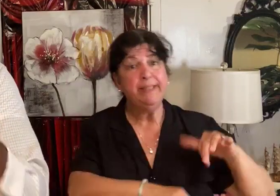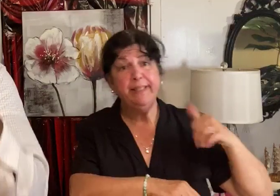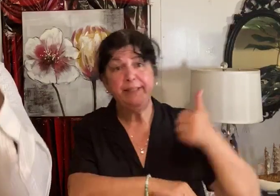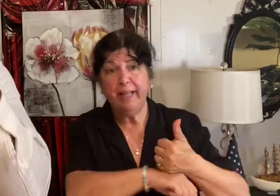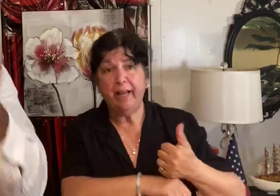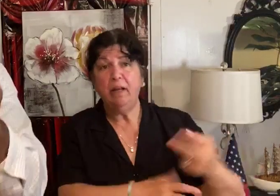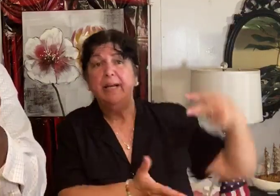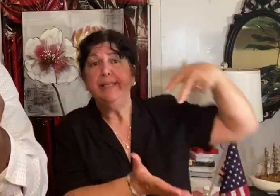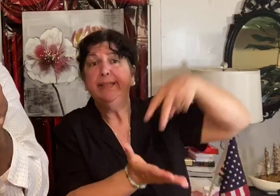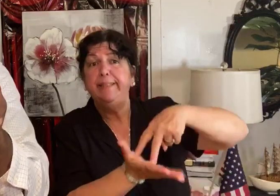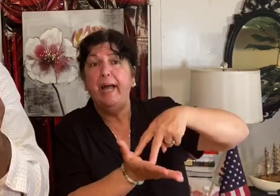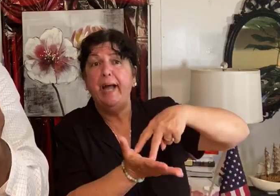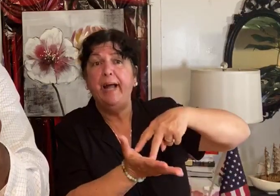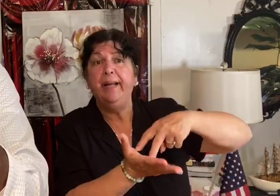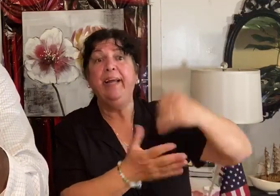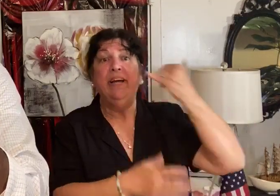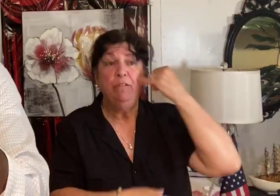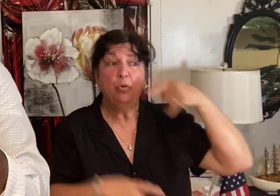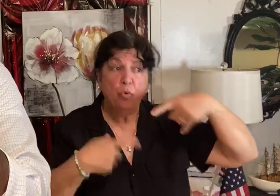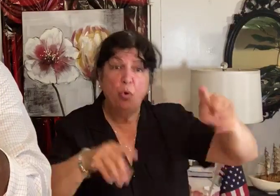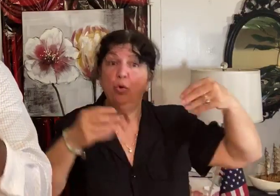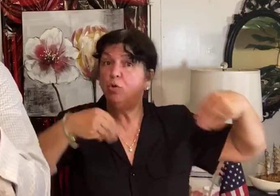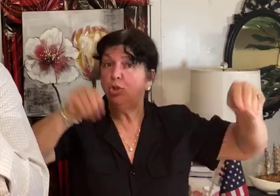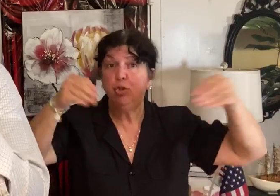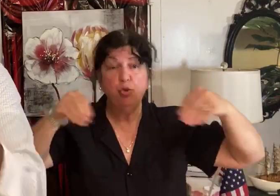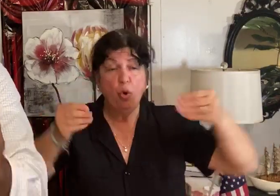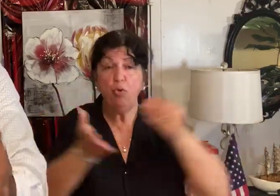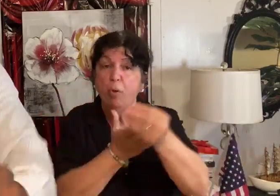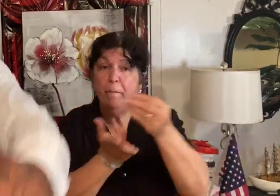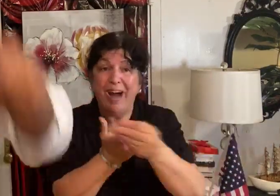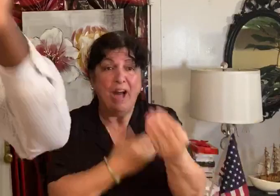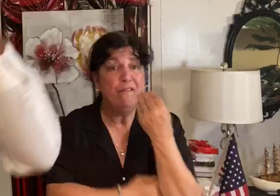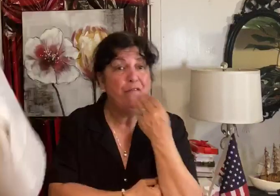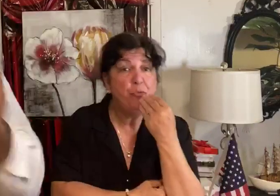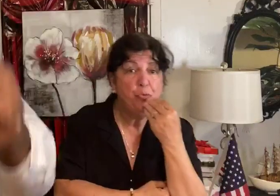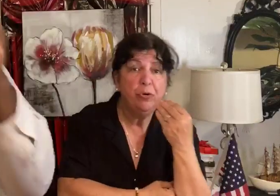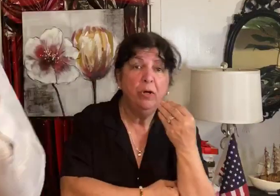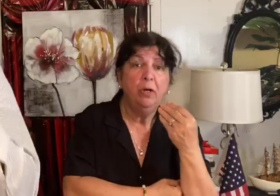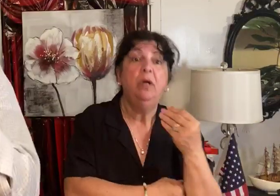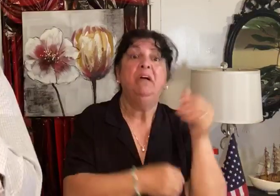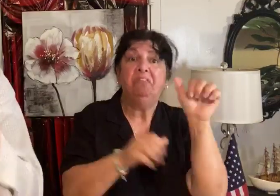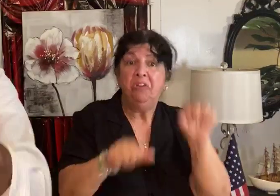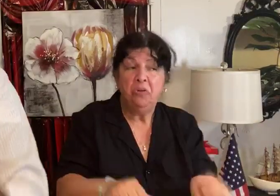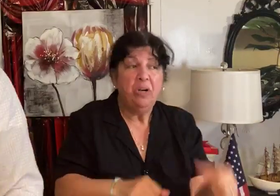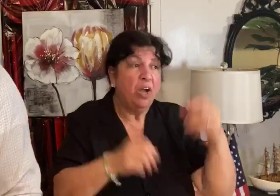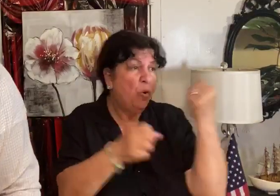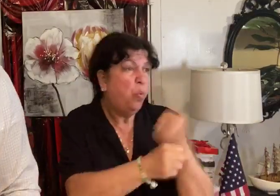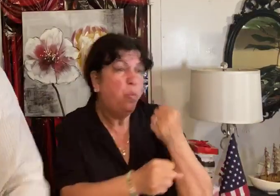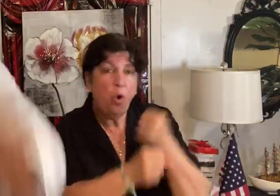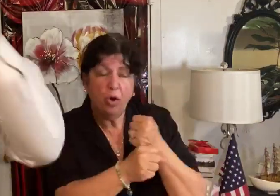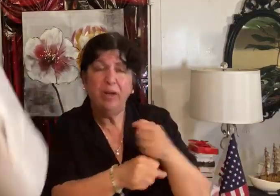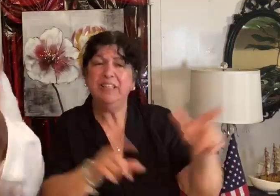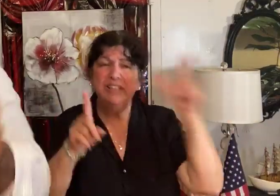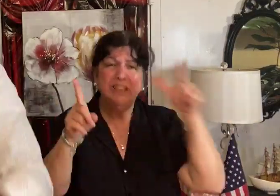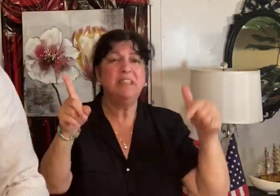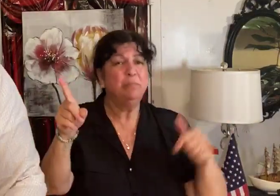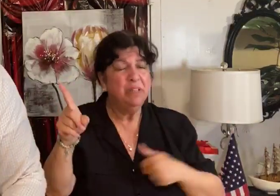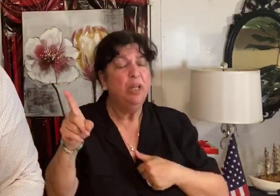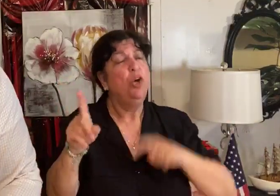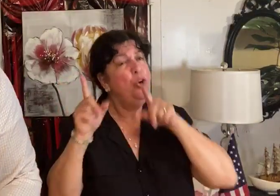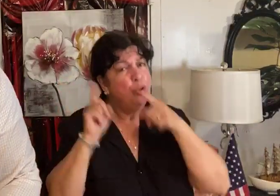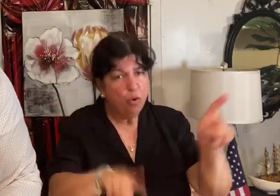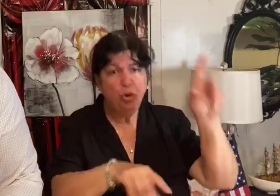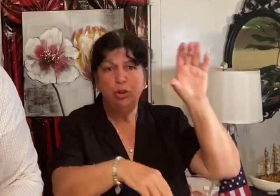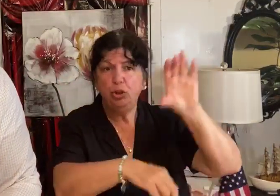stand. And if you can go to a supermarket to buy food, if you can go to work, listen to me, you can go